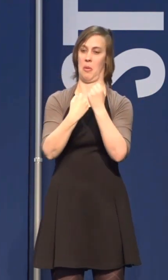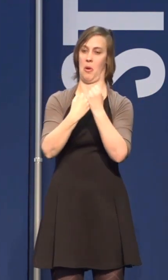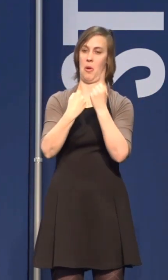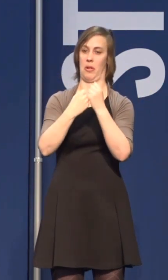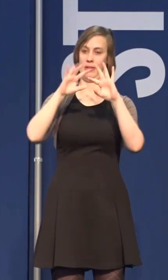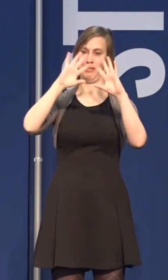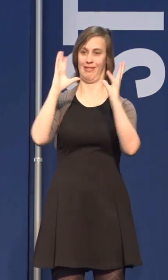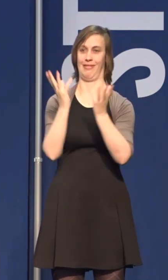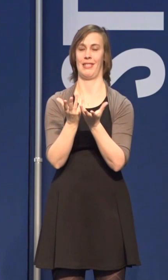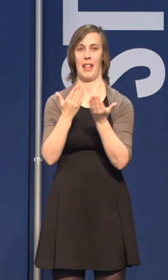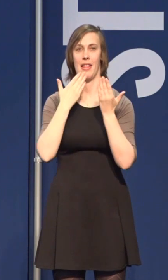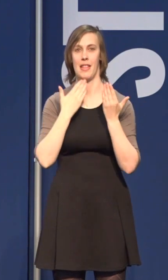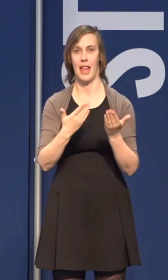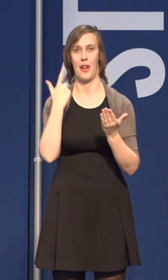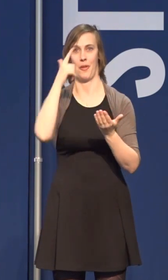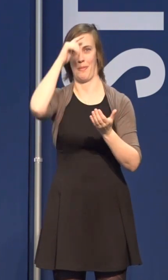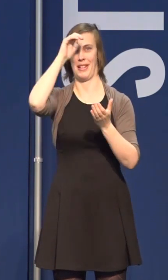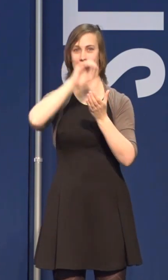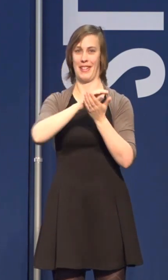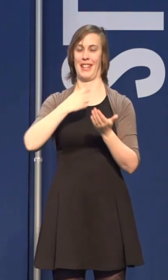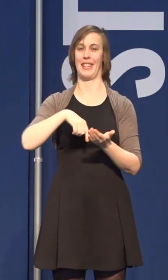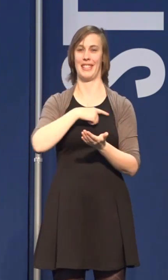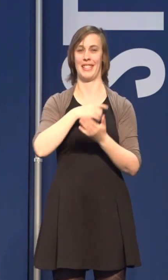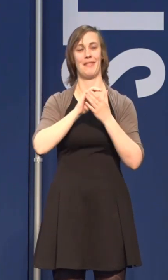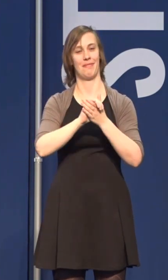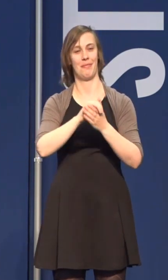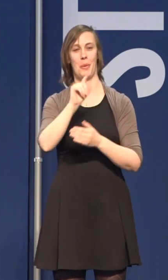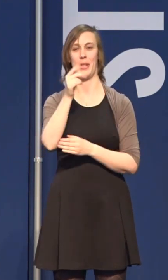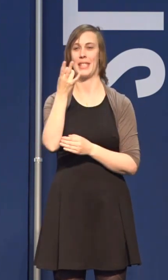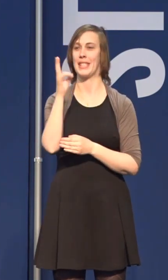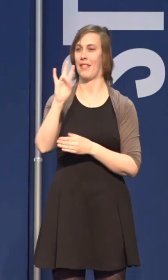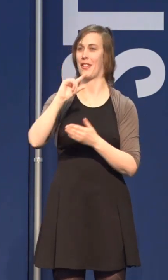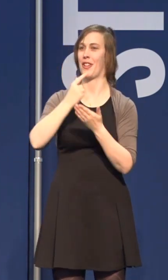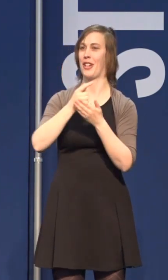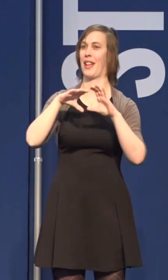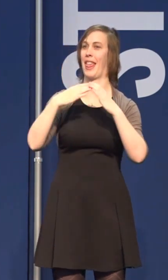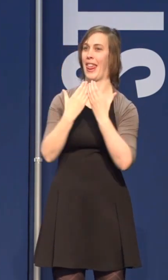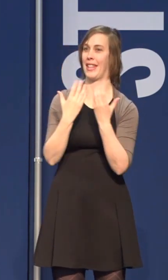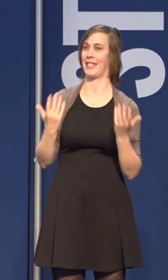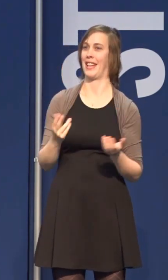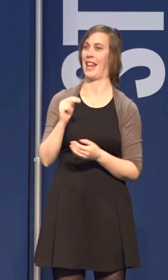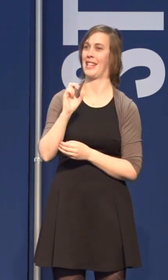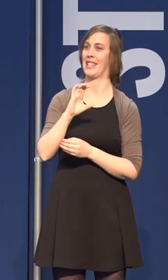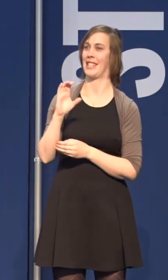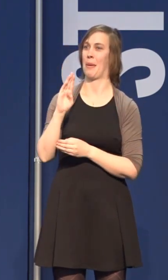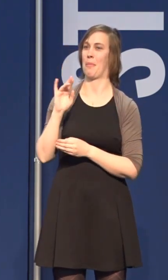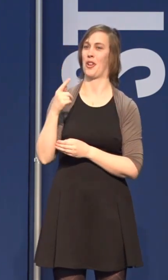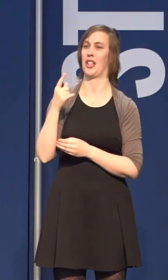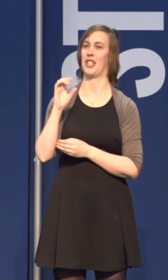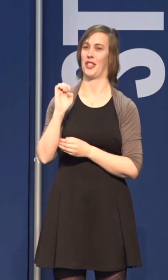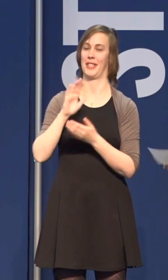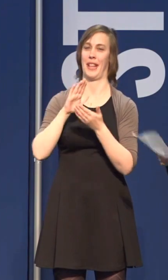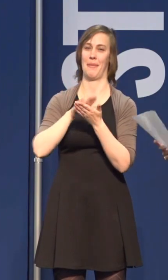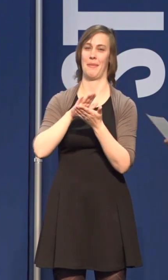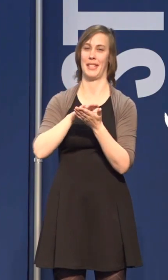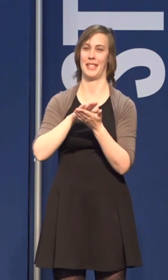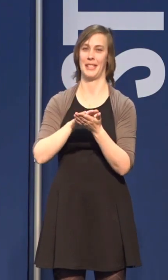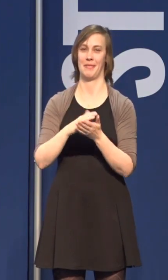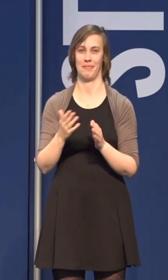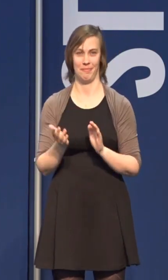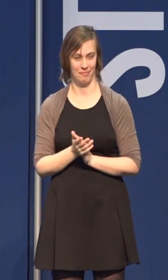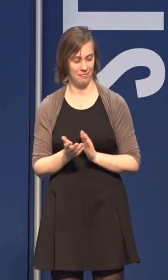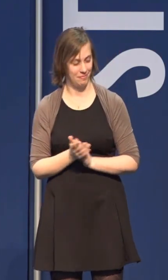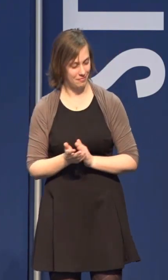us. And once again, congratulations to the 2017 graduating class of NSCC Burridge Campus.